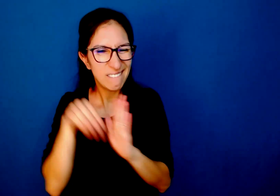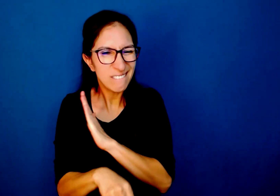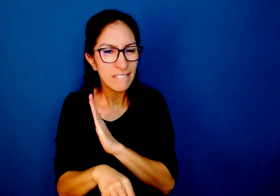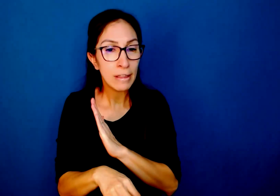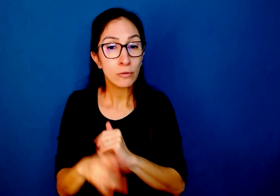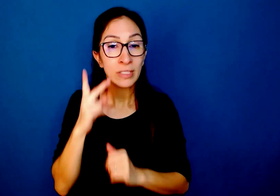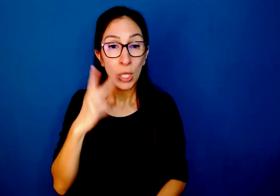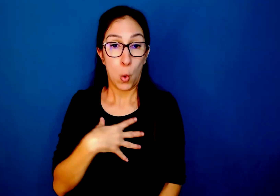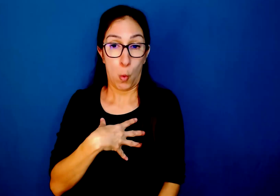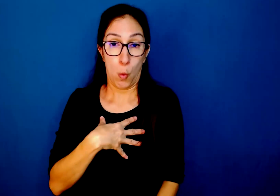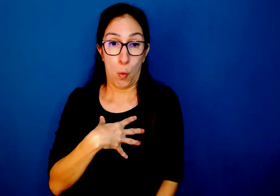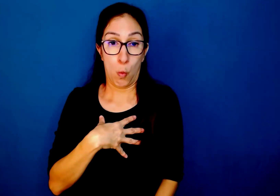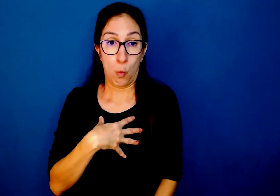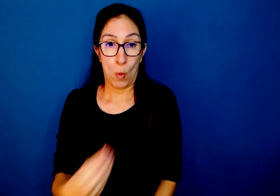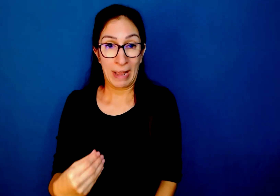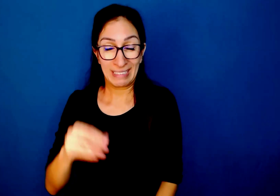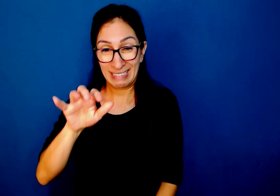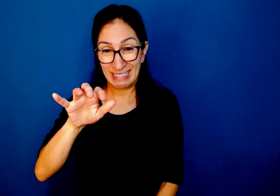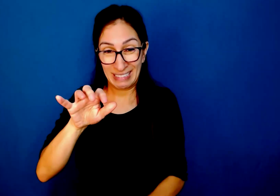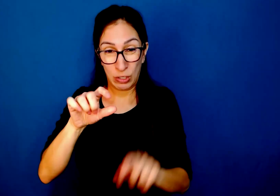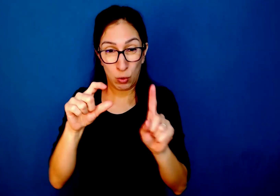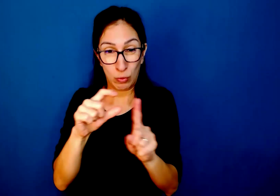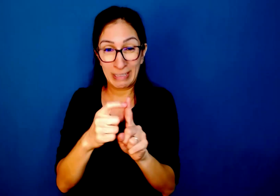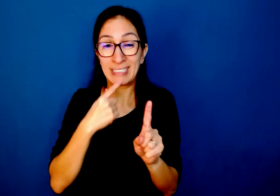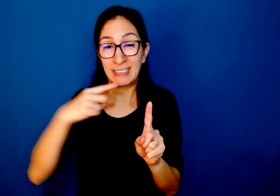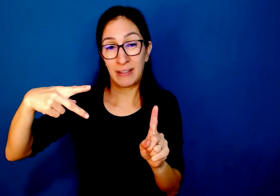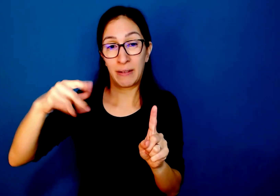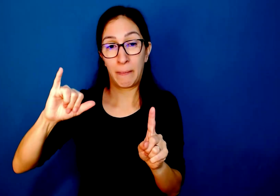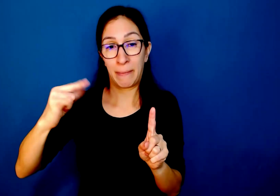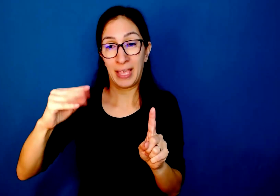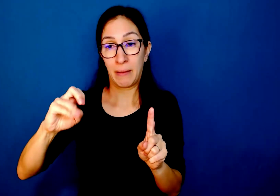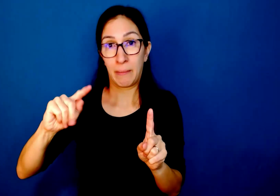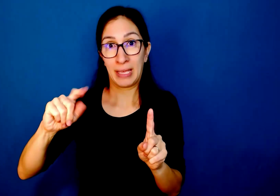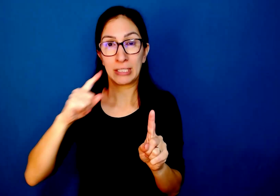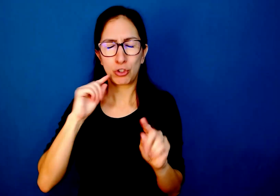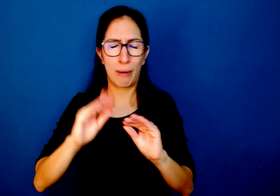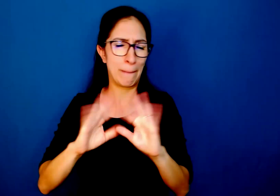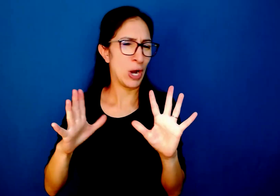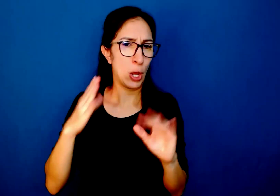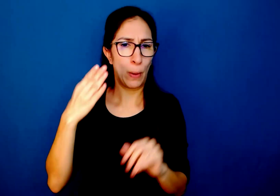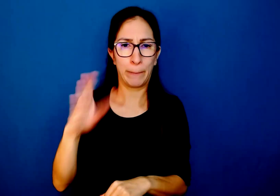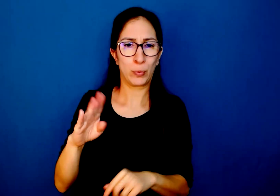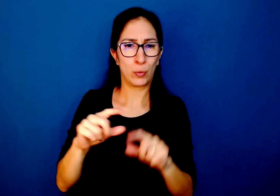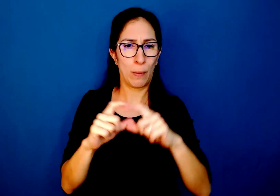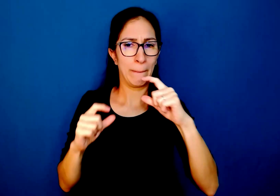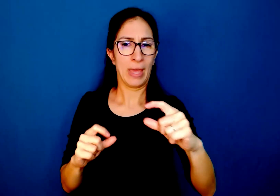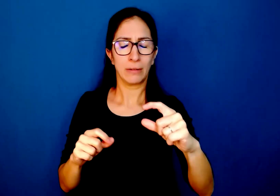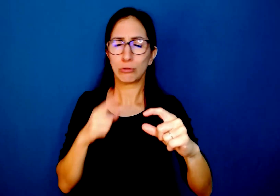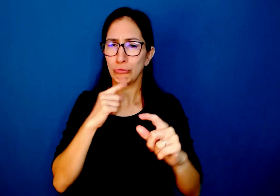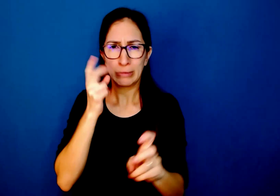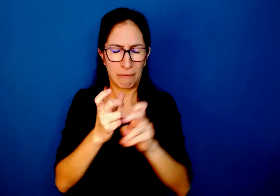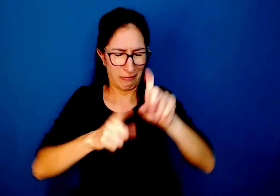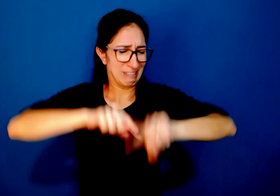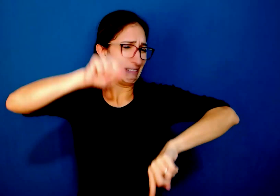on a light cyan button. It's obviously a big challenge to come up with a large palette of button colors where either black or